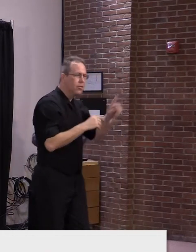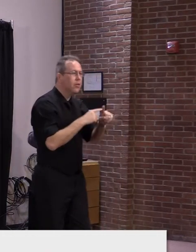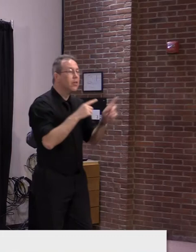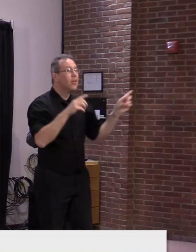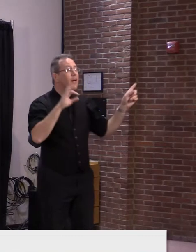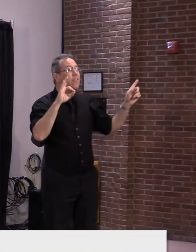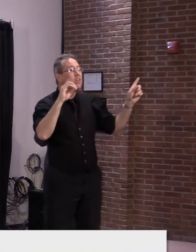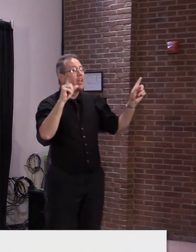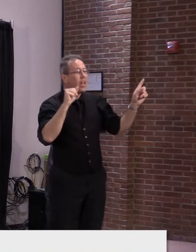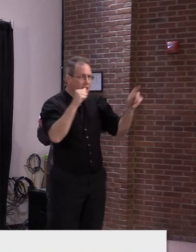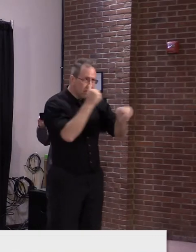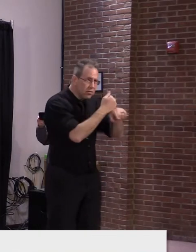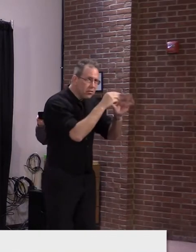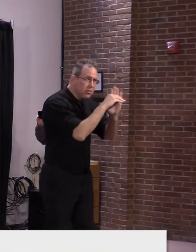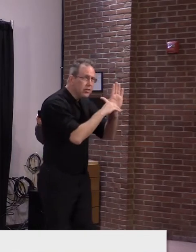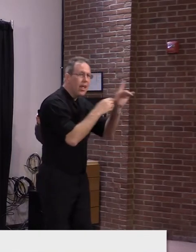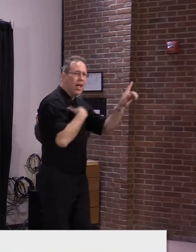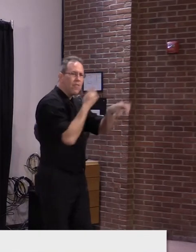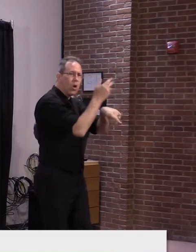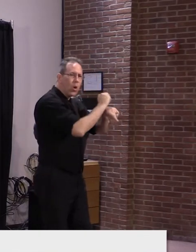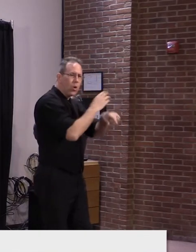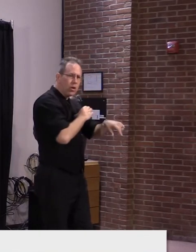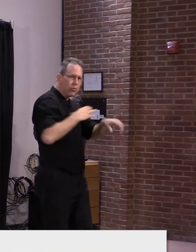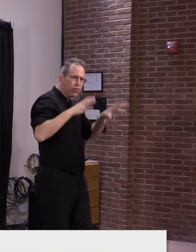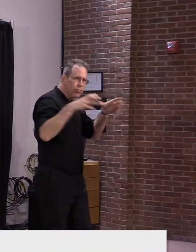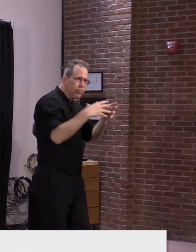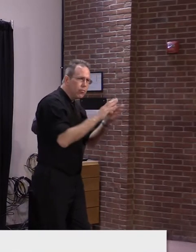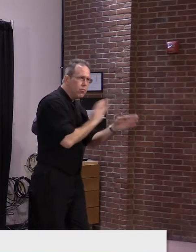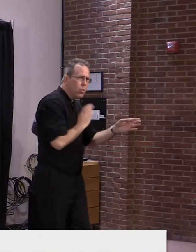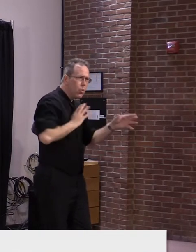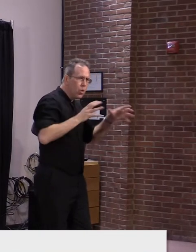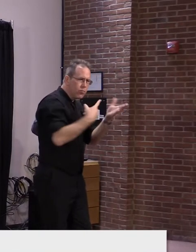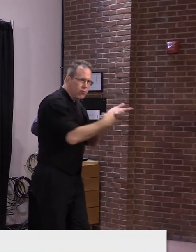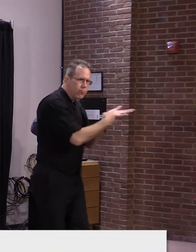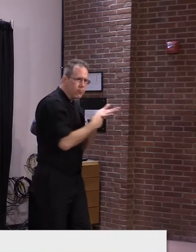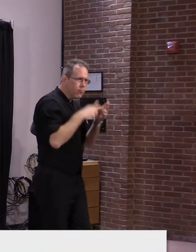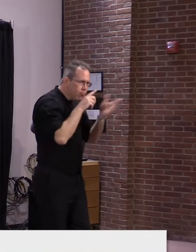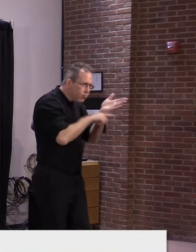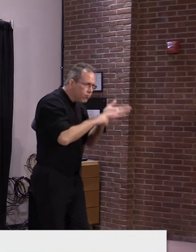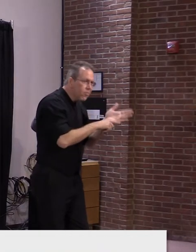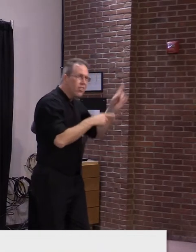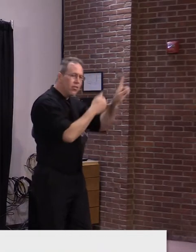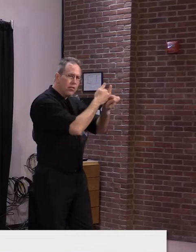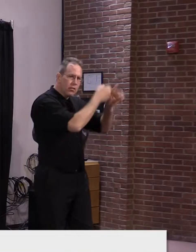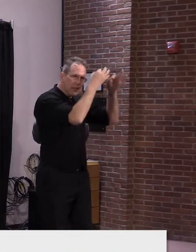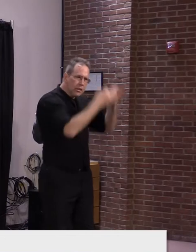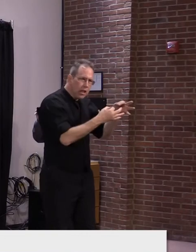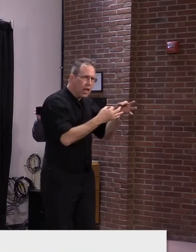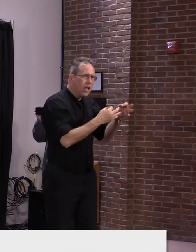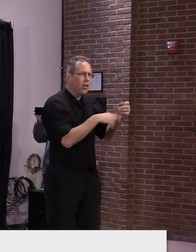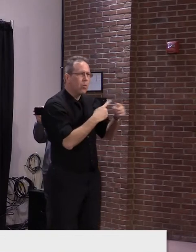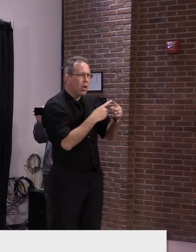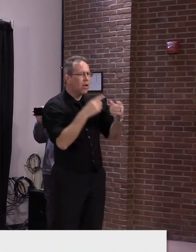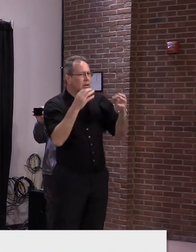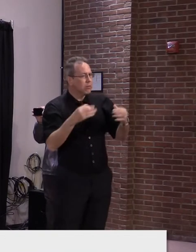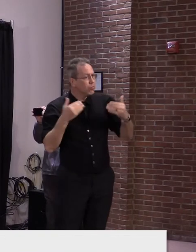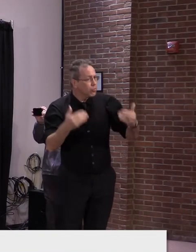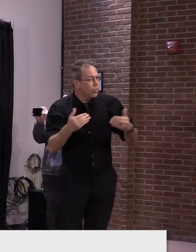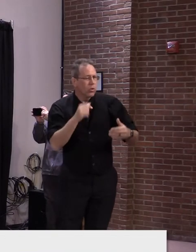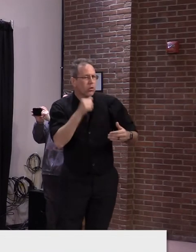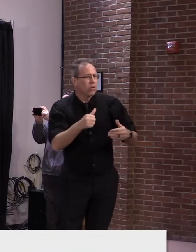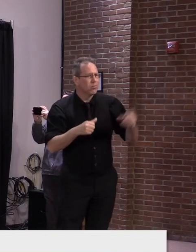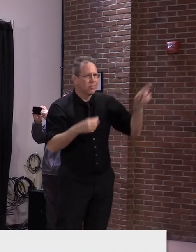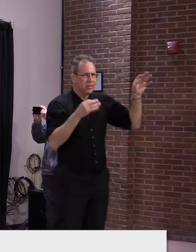to the CDC, who deal with vaccine policy, weigh in. Right now, the word we're getting from most of